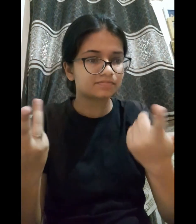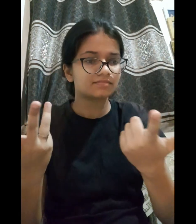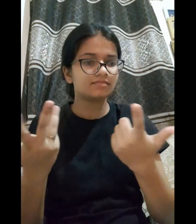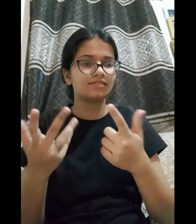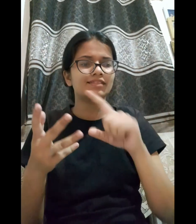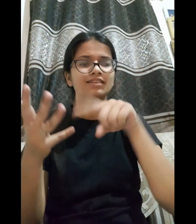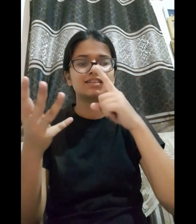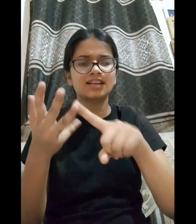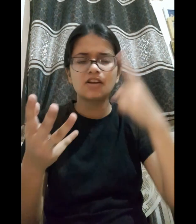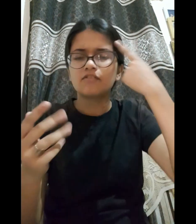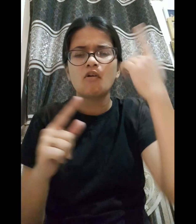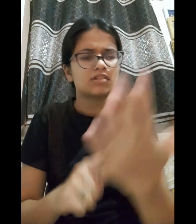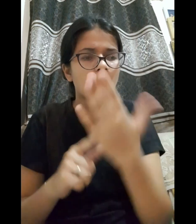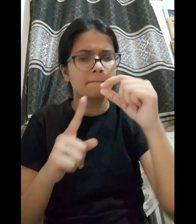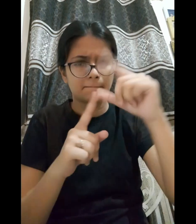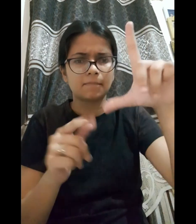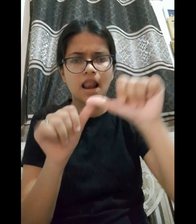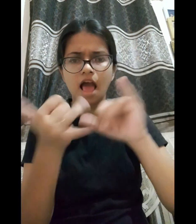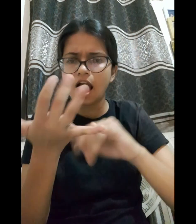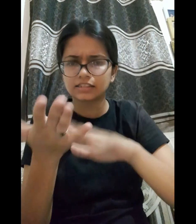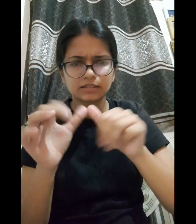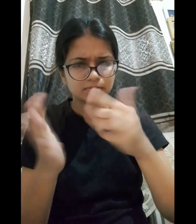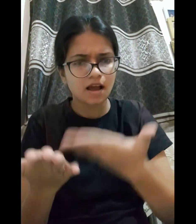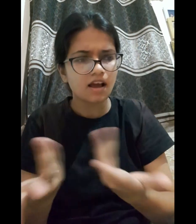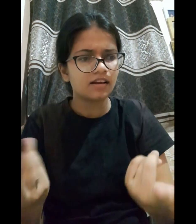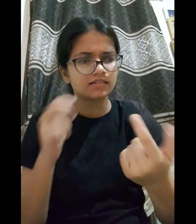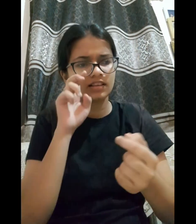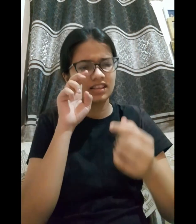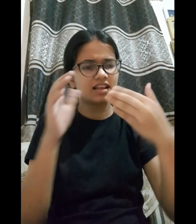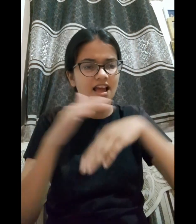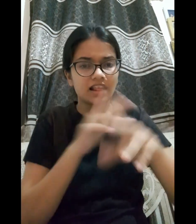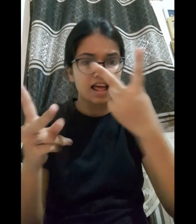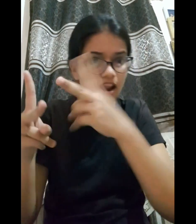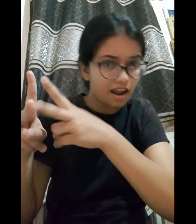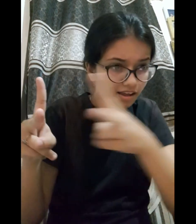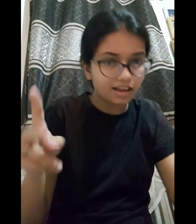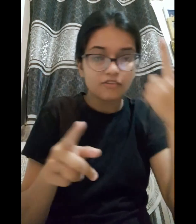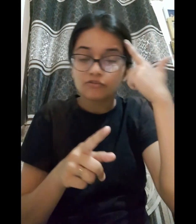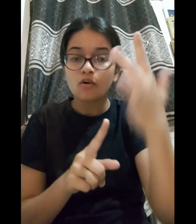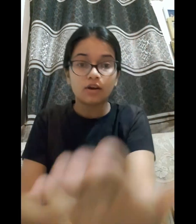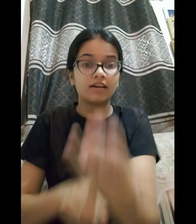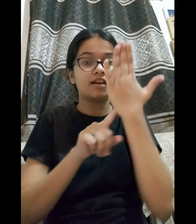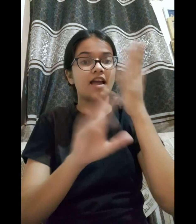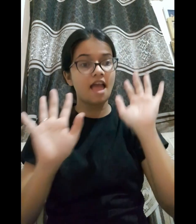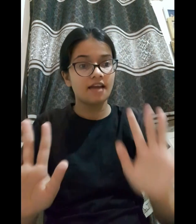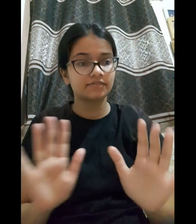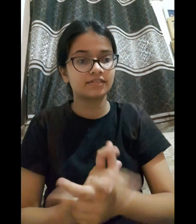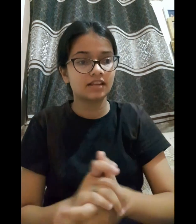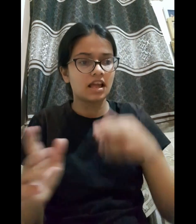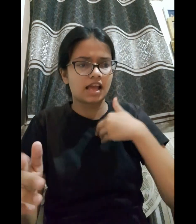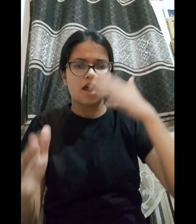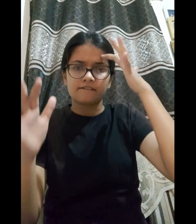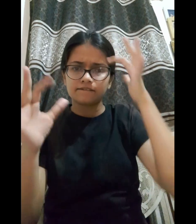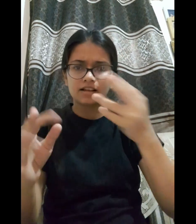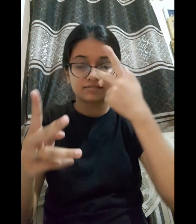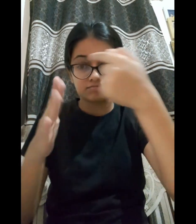no evidence, even plasma, there is no evidence that they make a difference to the outcome in any way. So if you look at the various guidelines